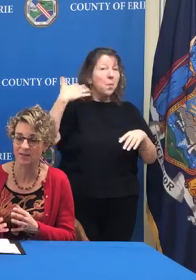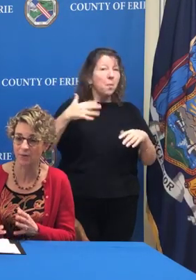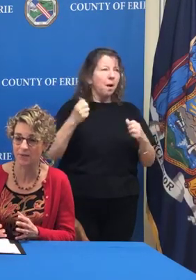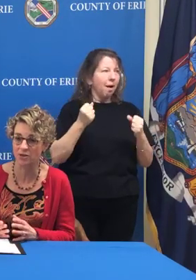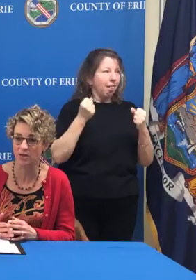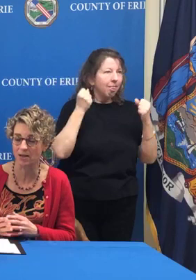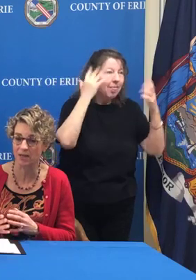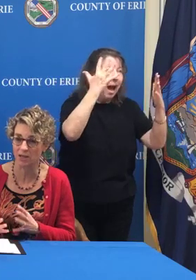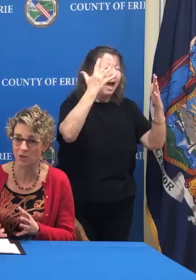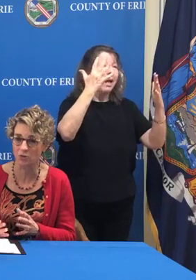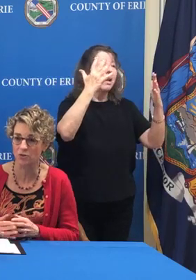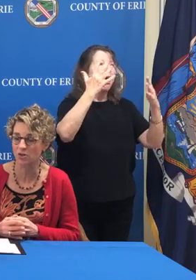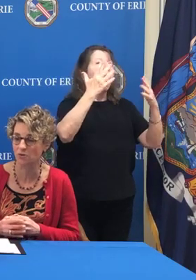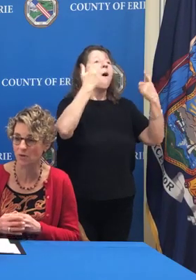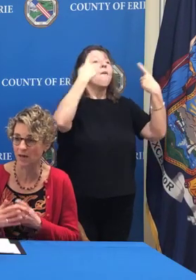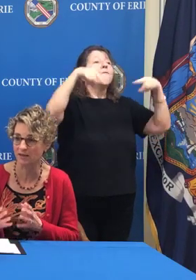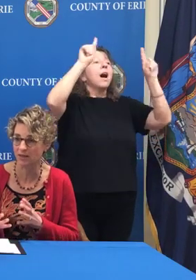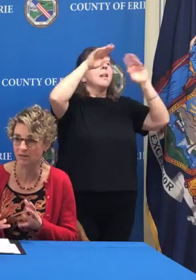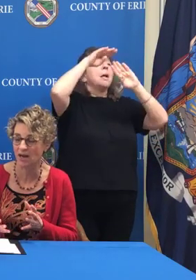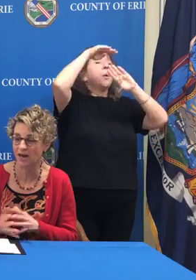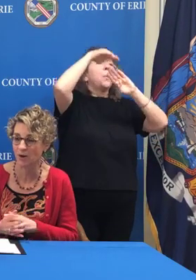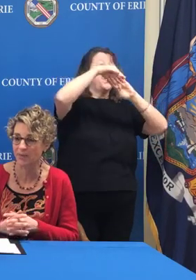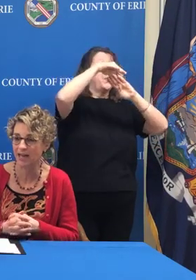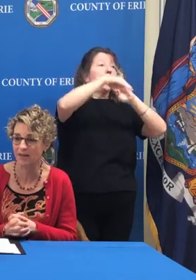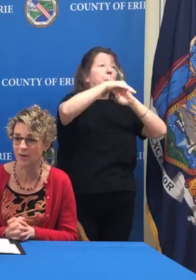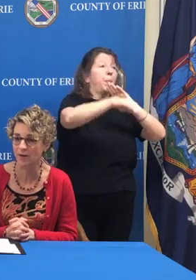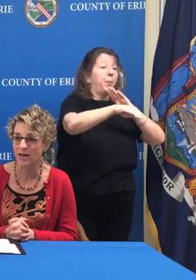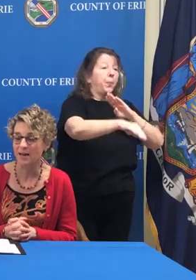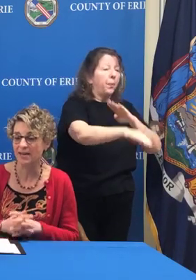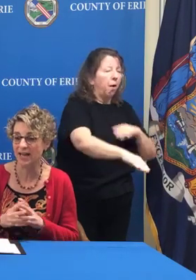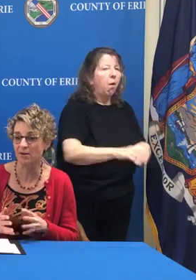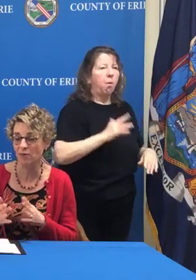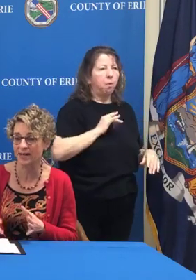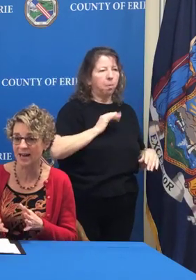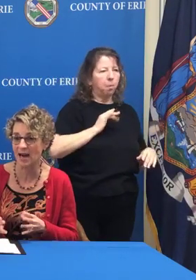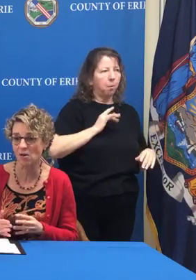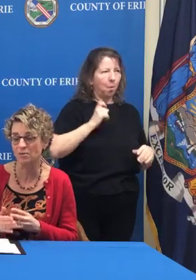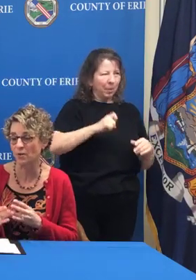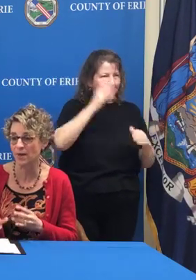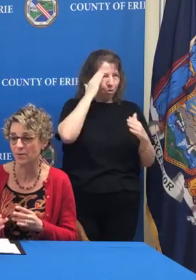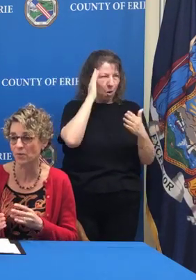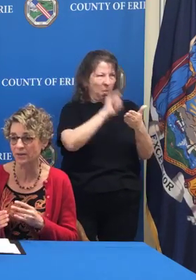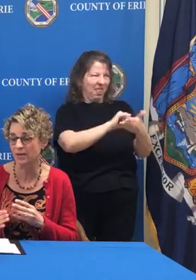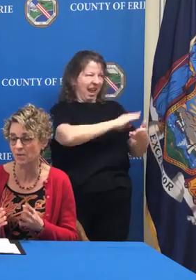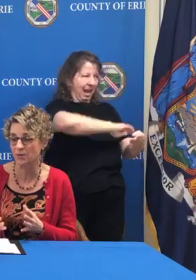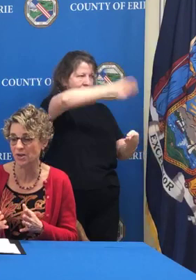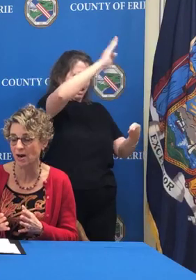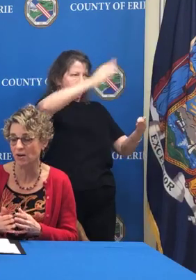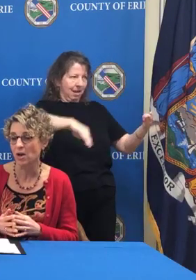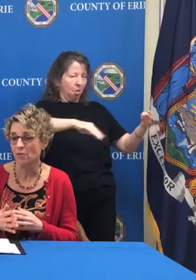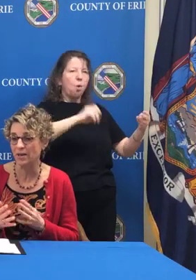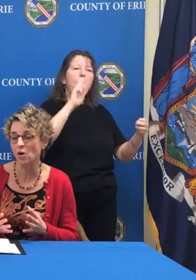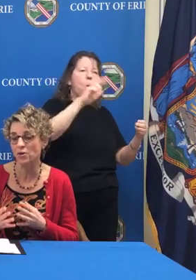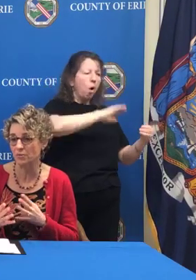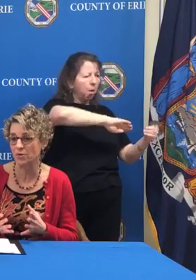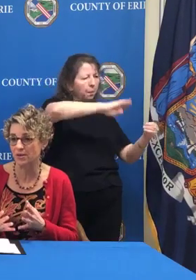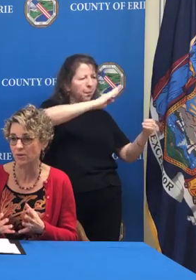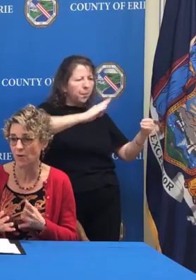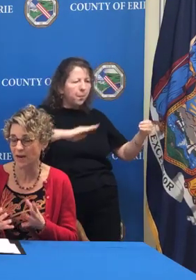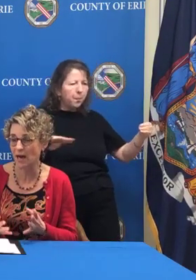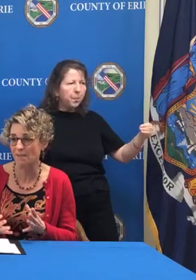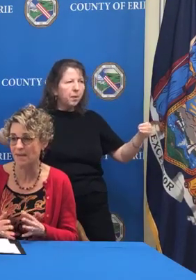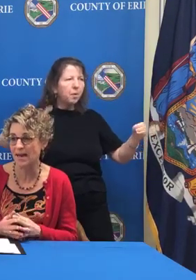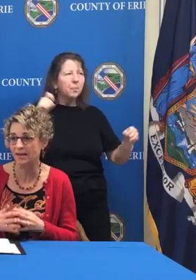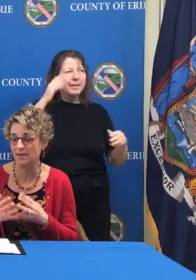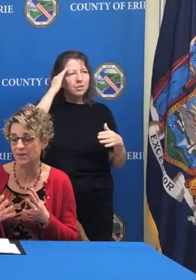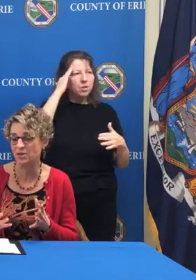and that's information that we can use to guide our behavior. But again, right now, no matter what the numbers are, we know that we're still